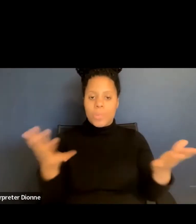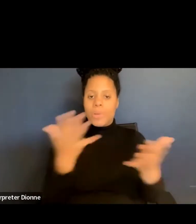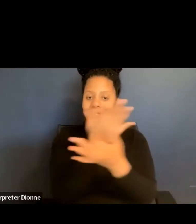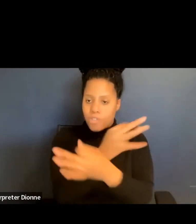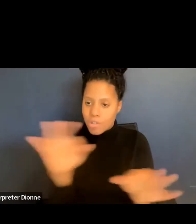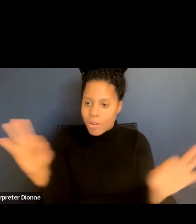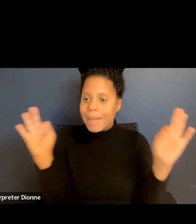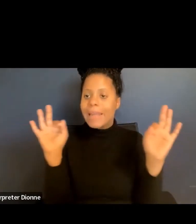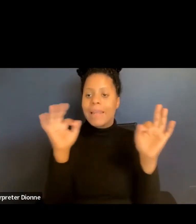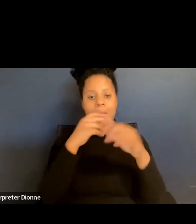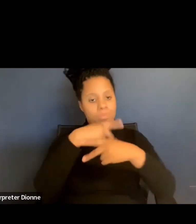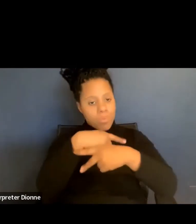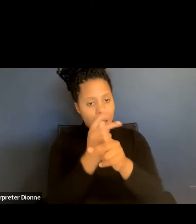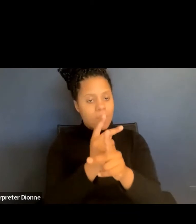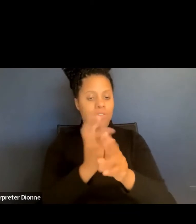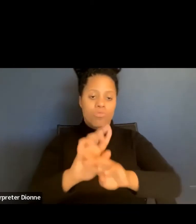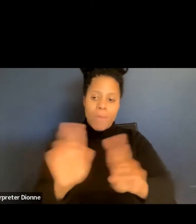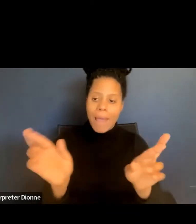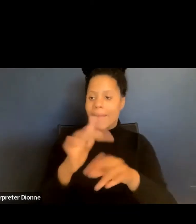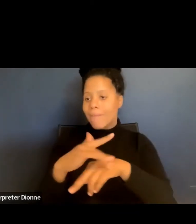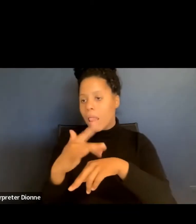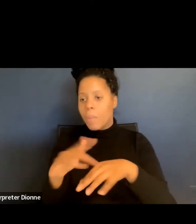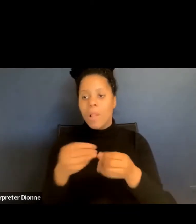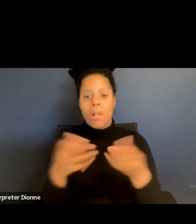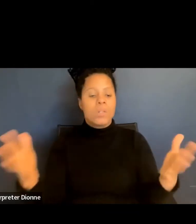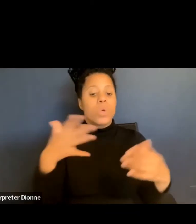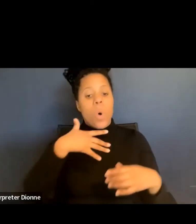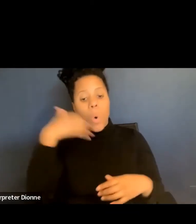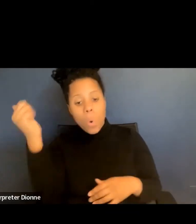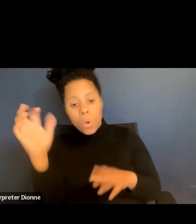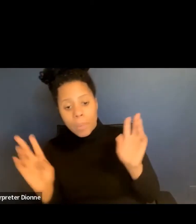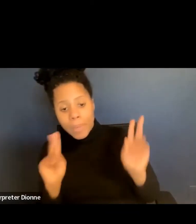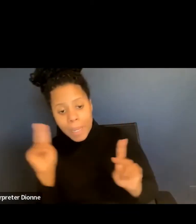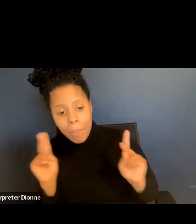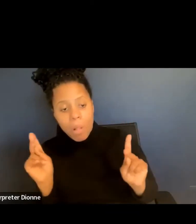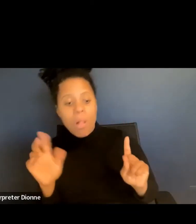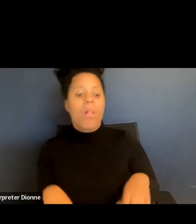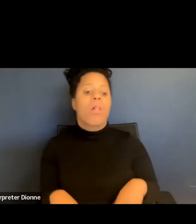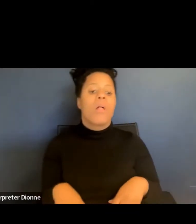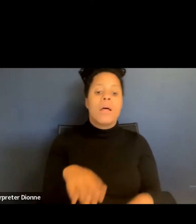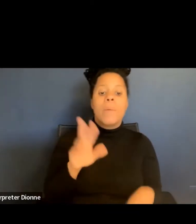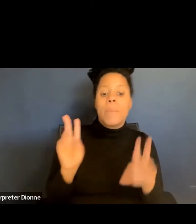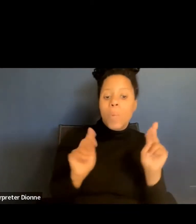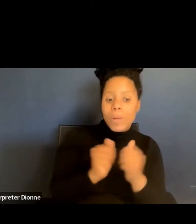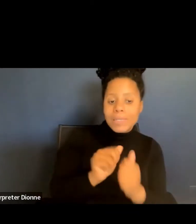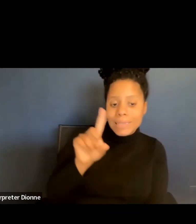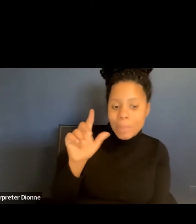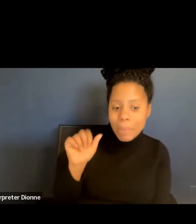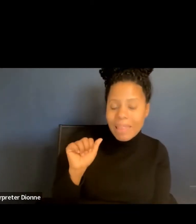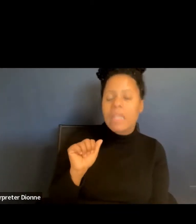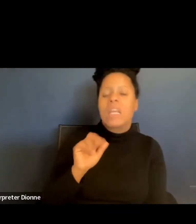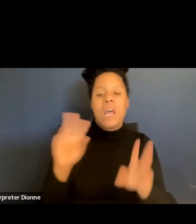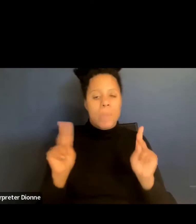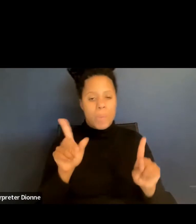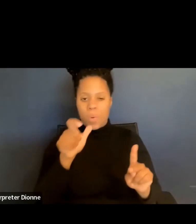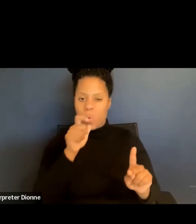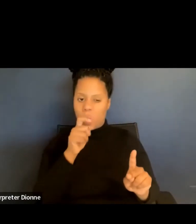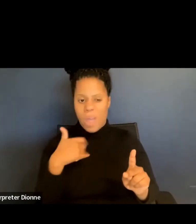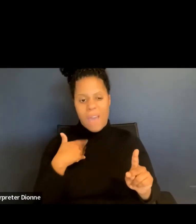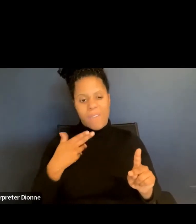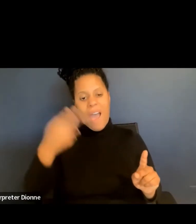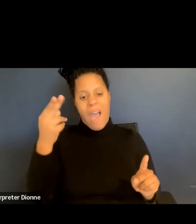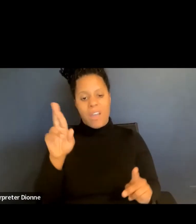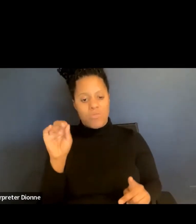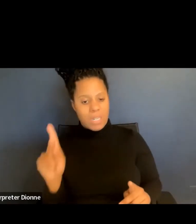older adults, people with disabilities, and others at greatest risk for COVID-19. ACL, Mr. Nichols,